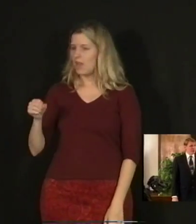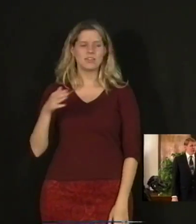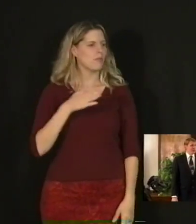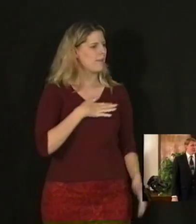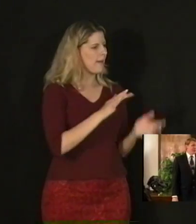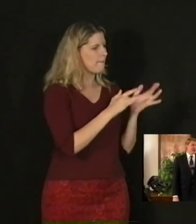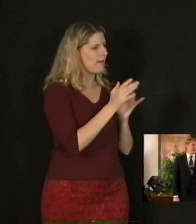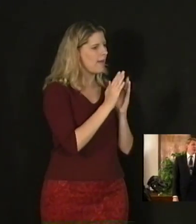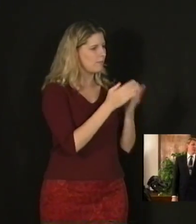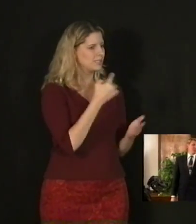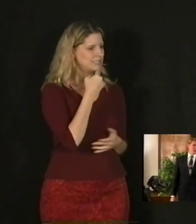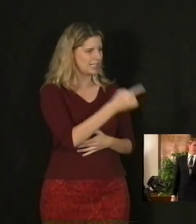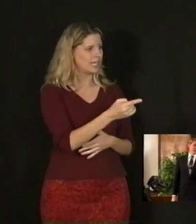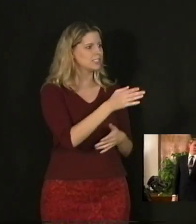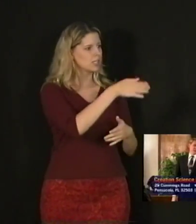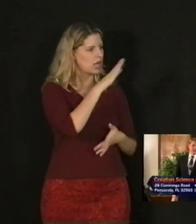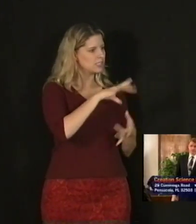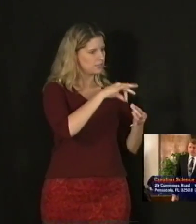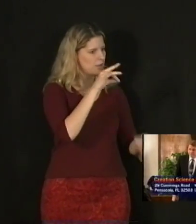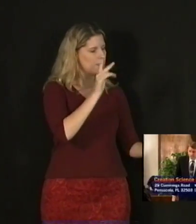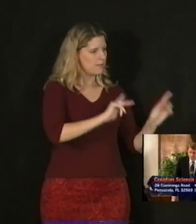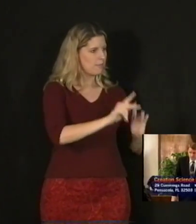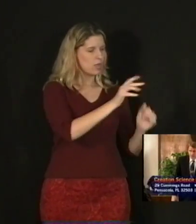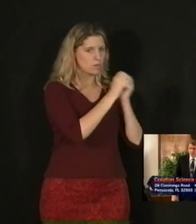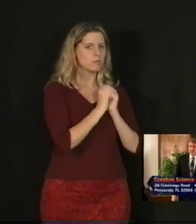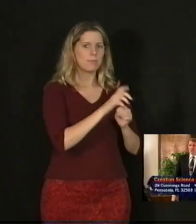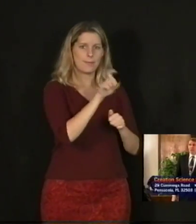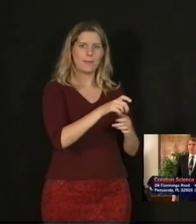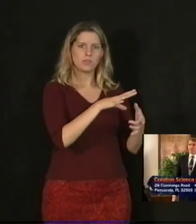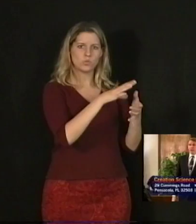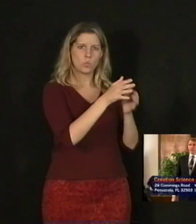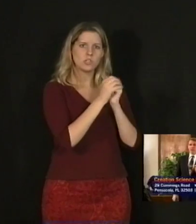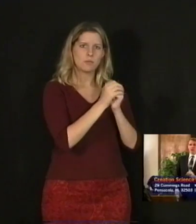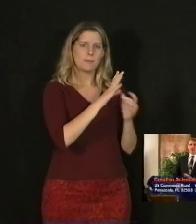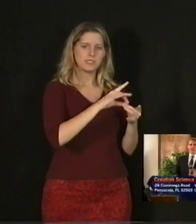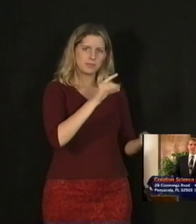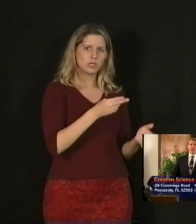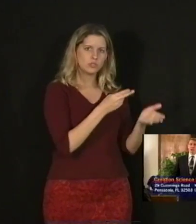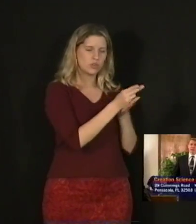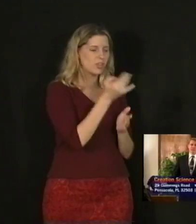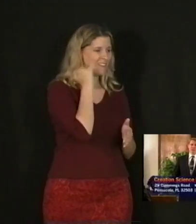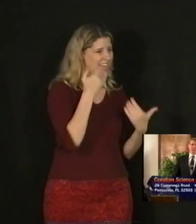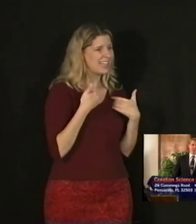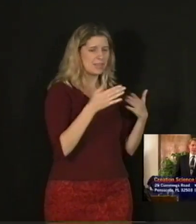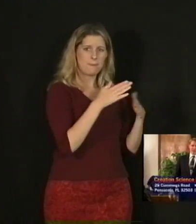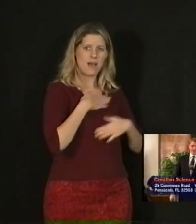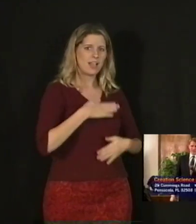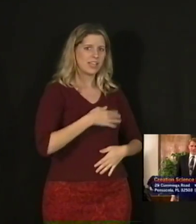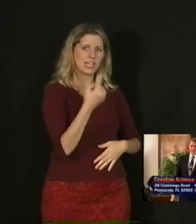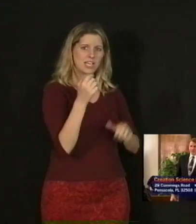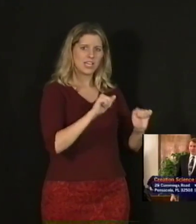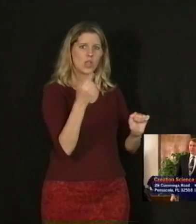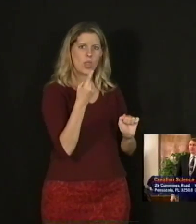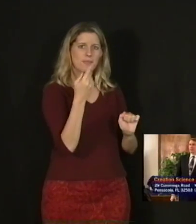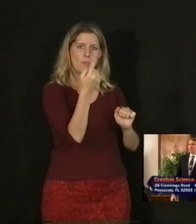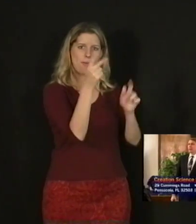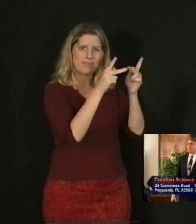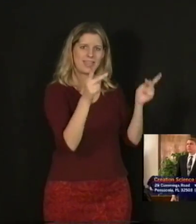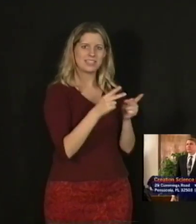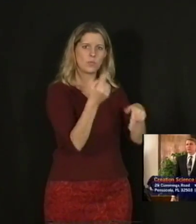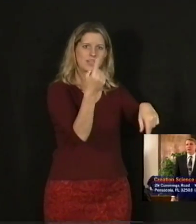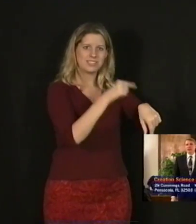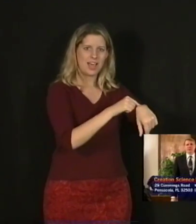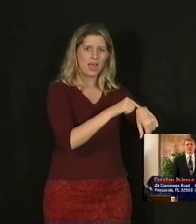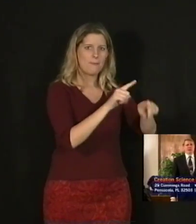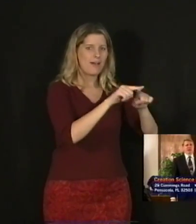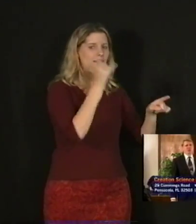spirit and in truth. See, if He has a body, He can only be in one place at a time. But if He's a spirit, He can be in all places at all times, simultaneously. I